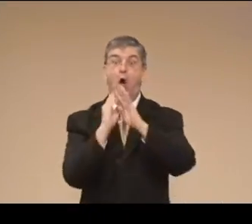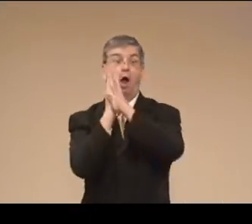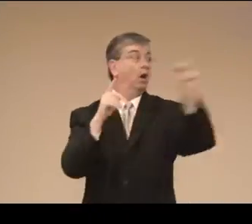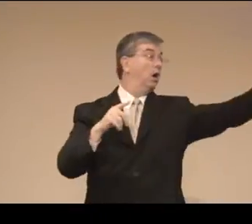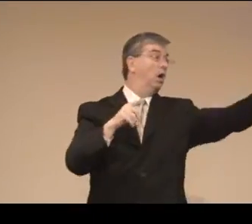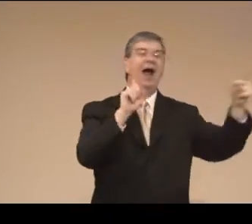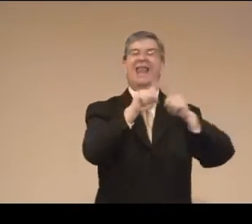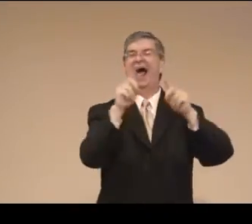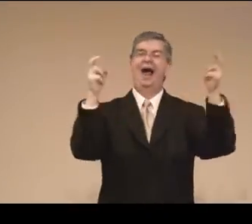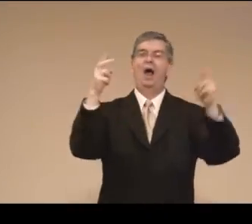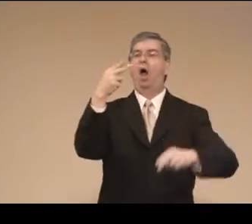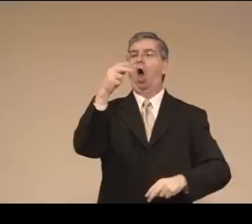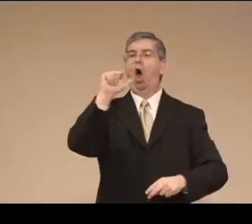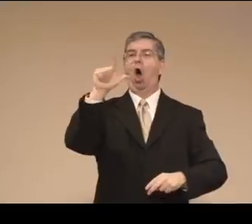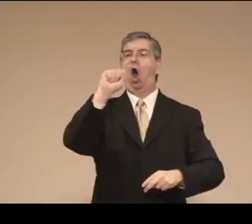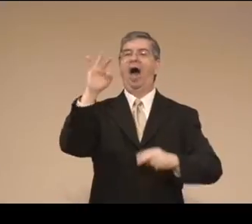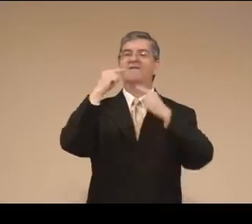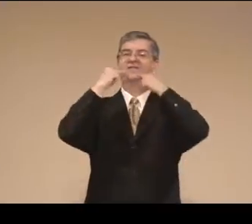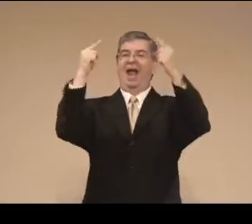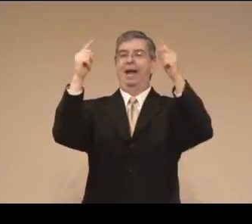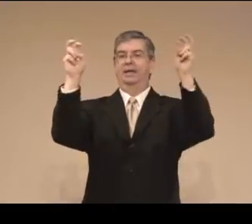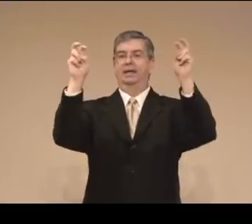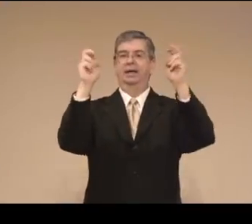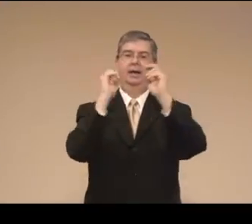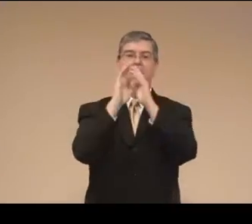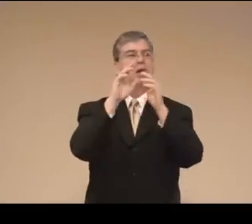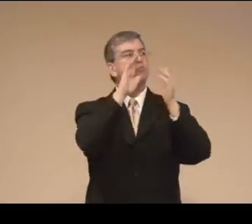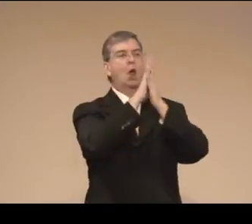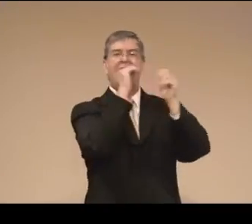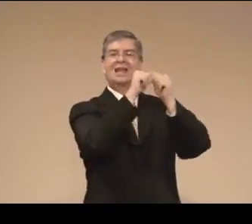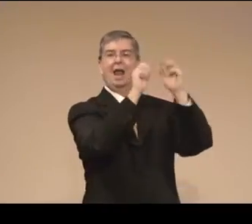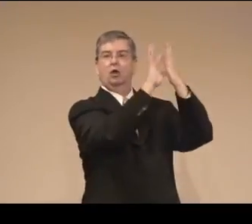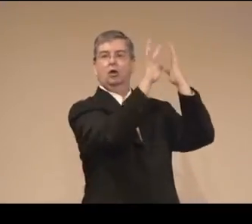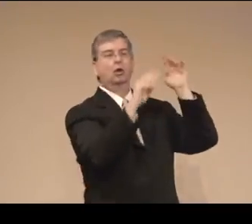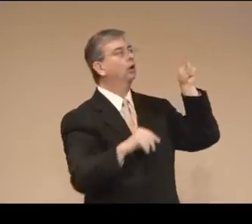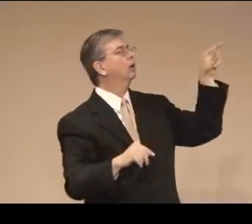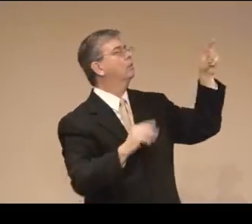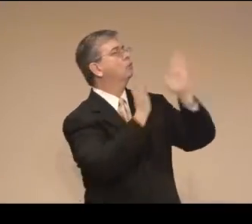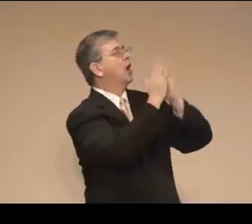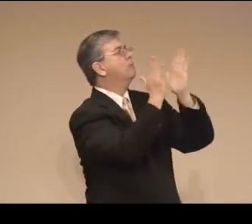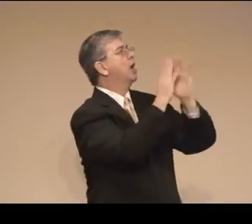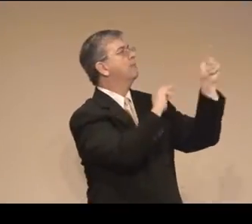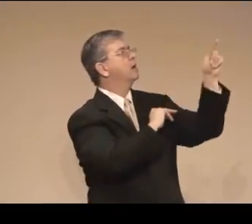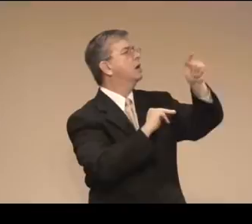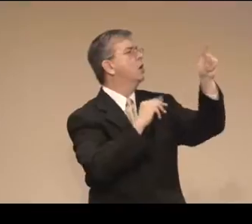Supporting the work of the missionaries. We have our own Hall of Fame here that we set